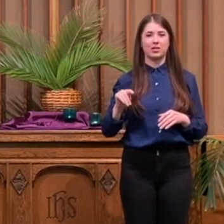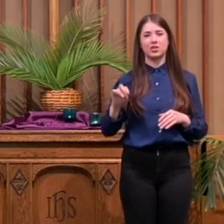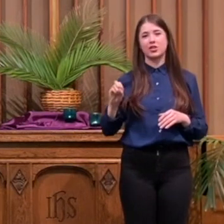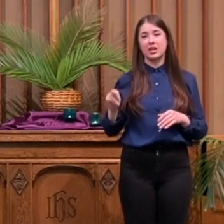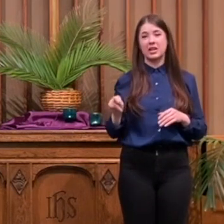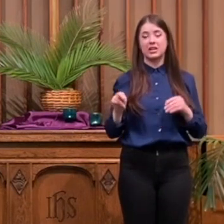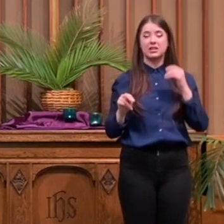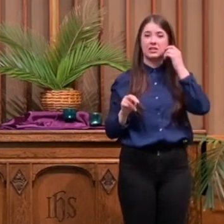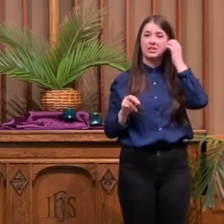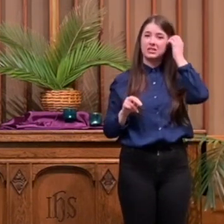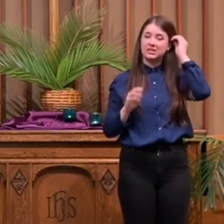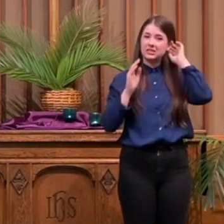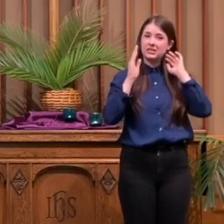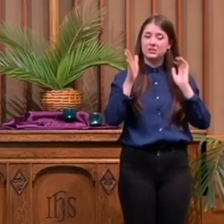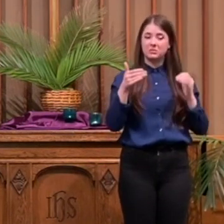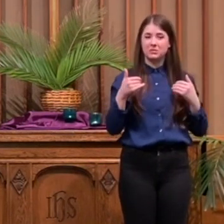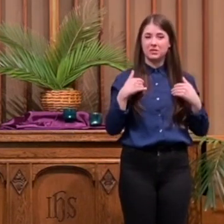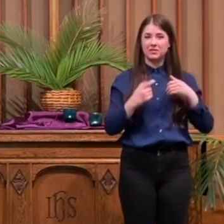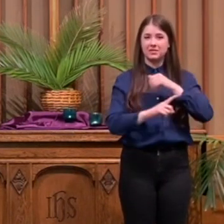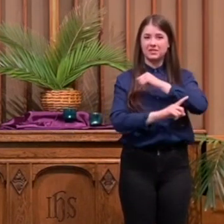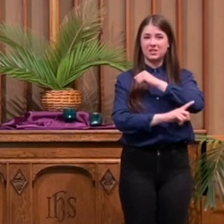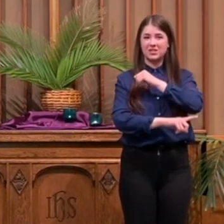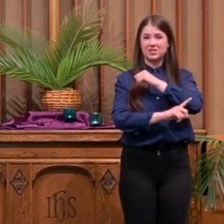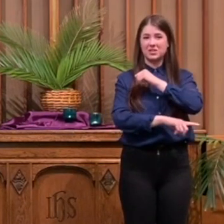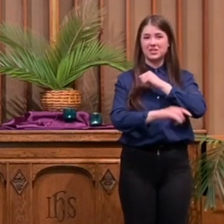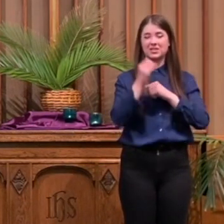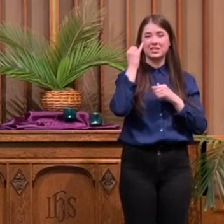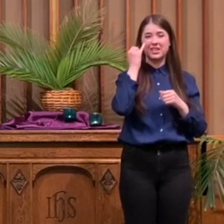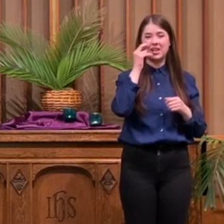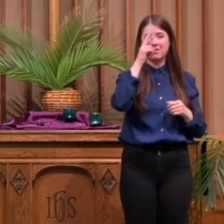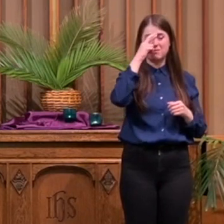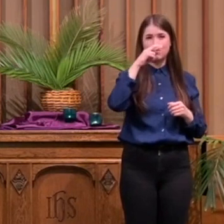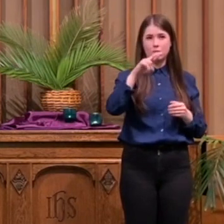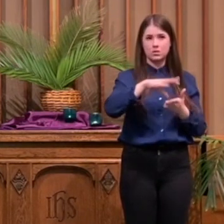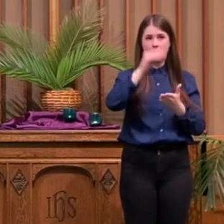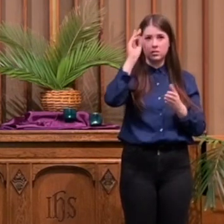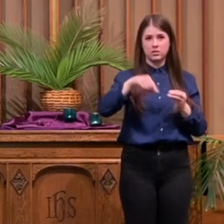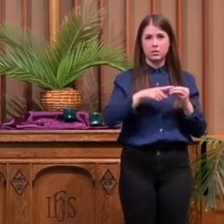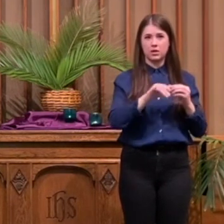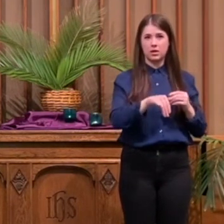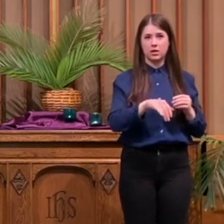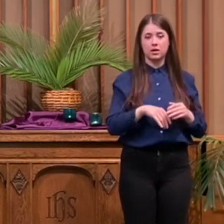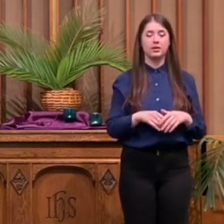been consequences if the Romans found out.